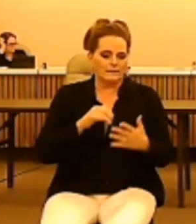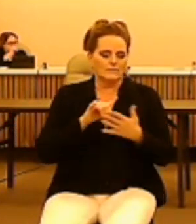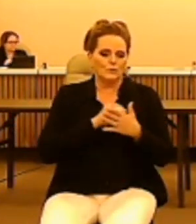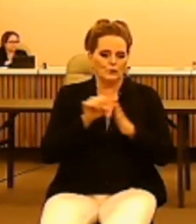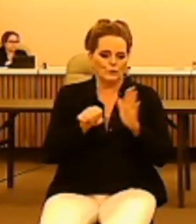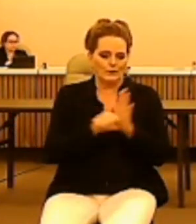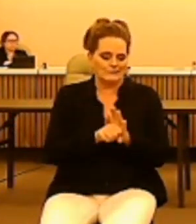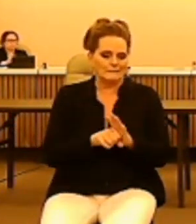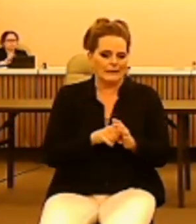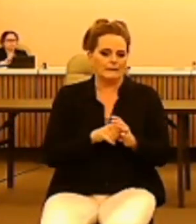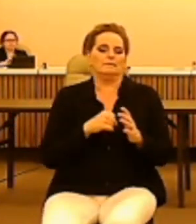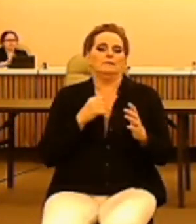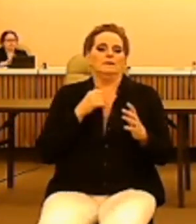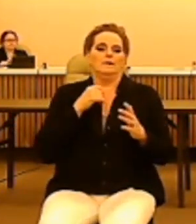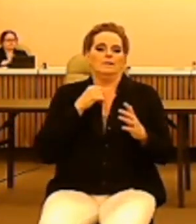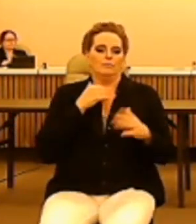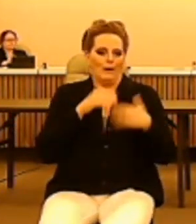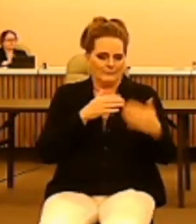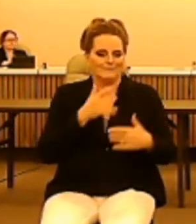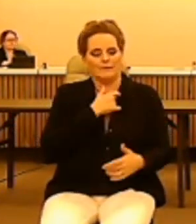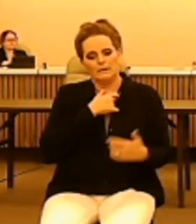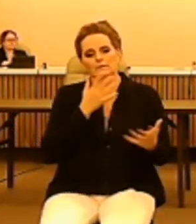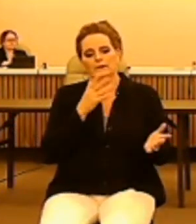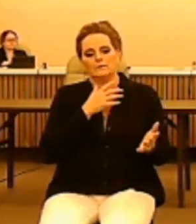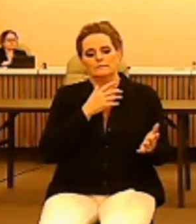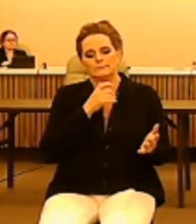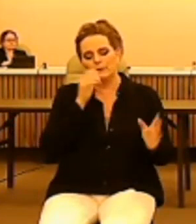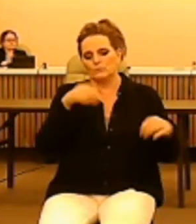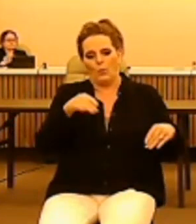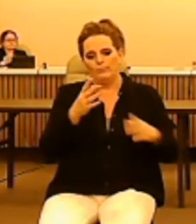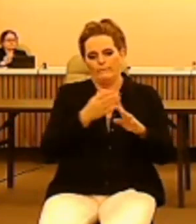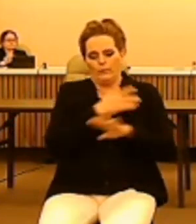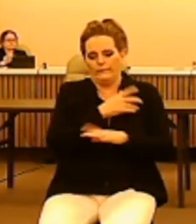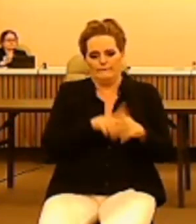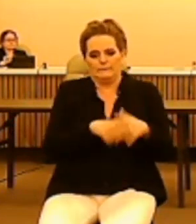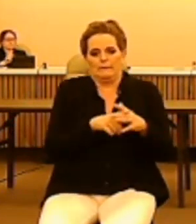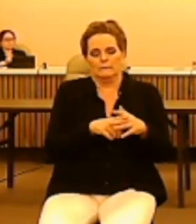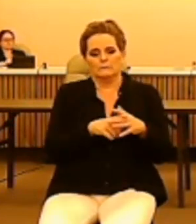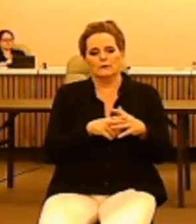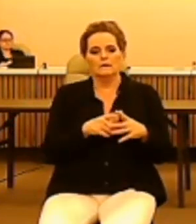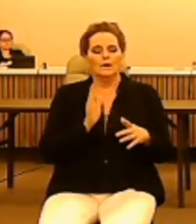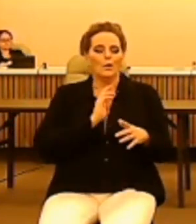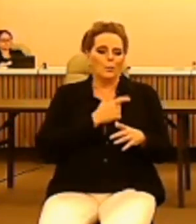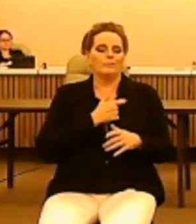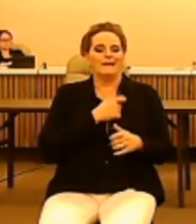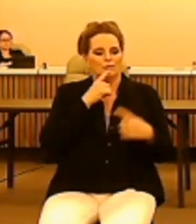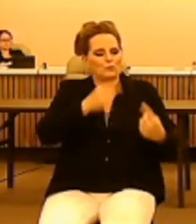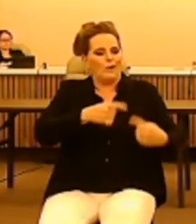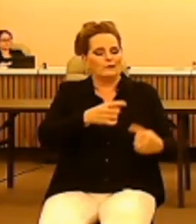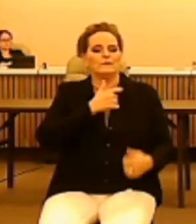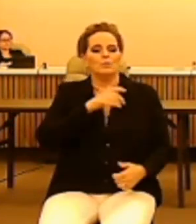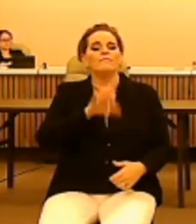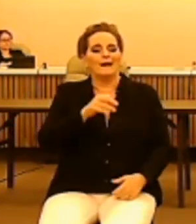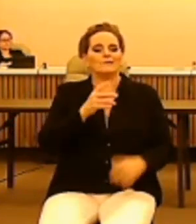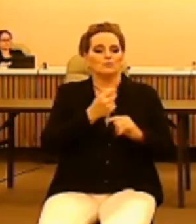bid process, they come in, they're essentially sold out before they even begin. We've been having a very hard time finding